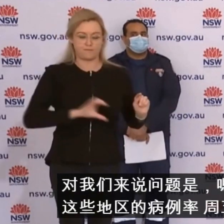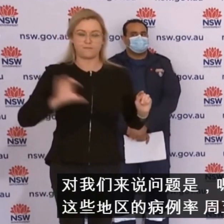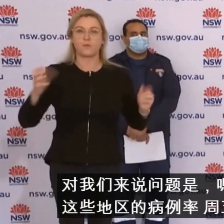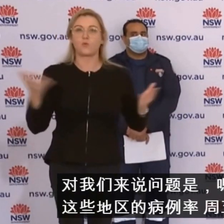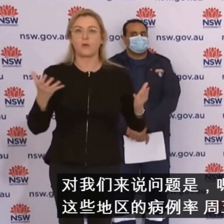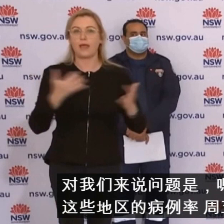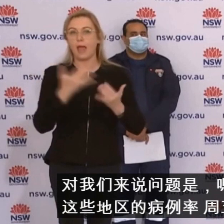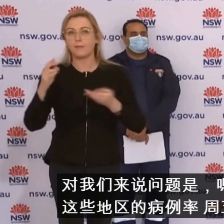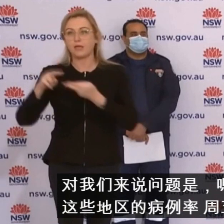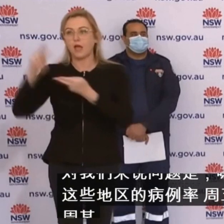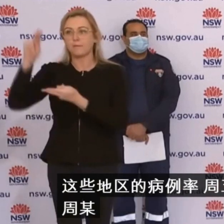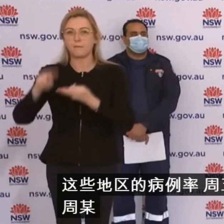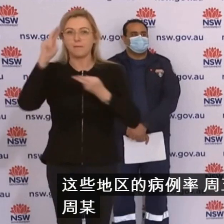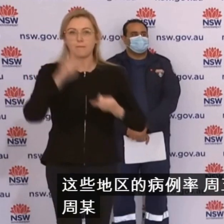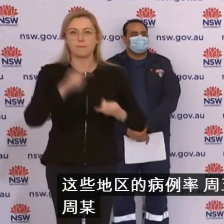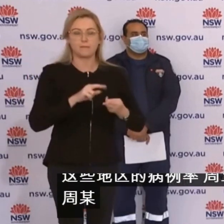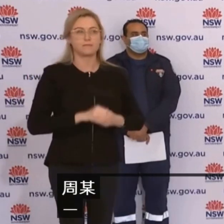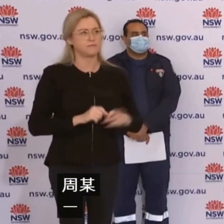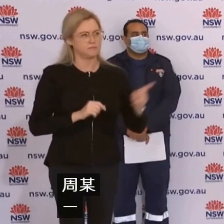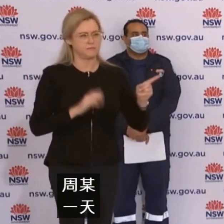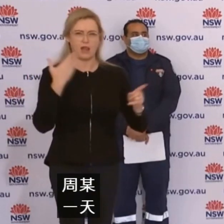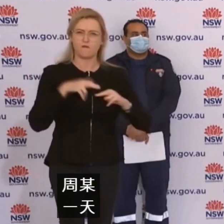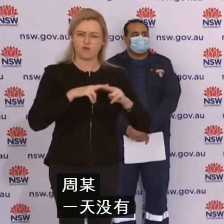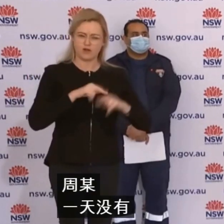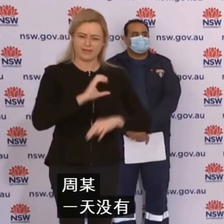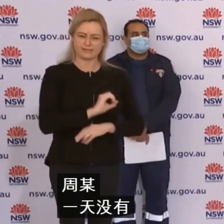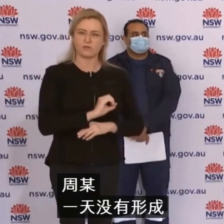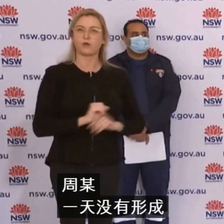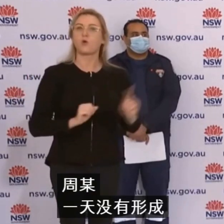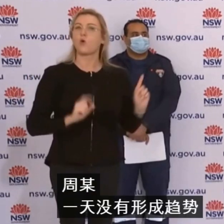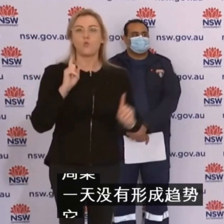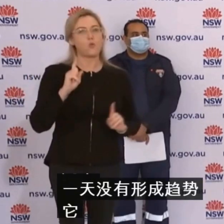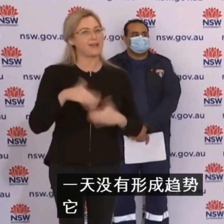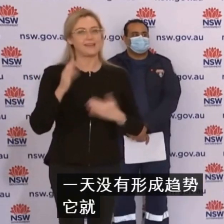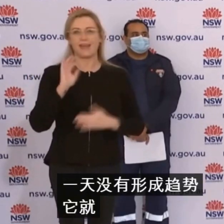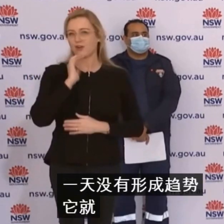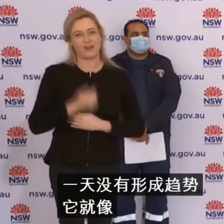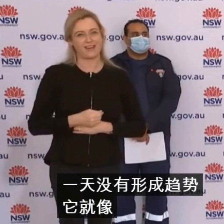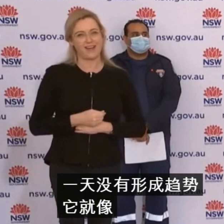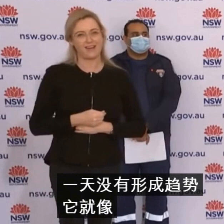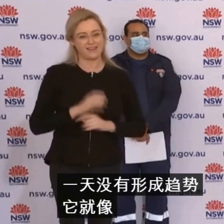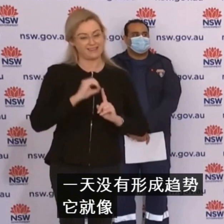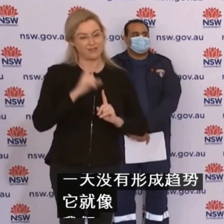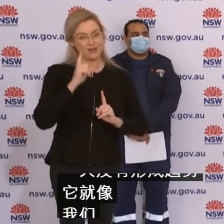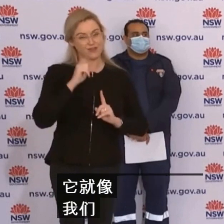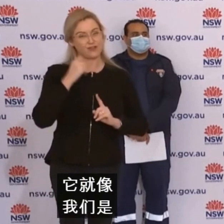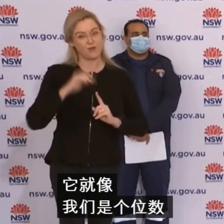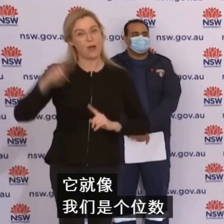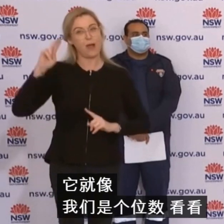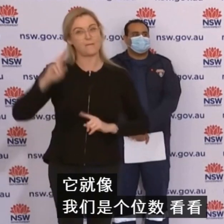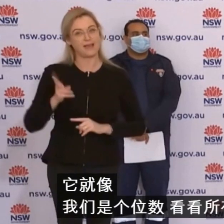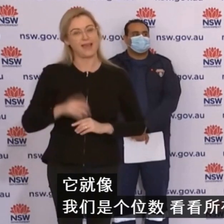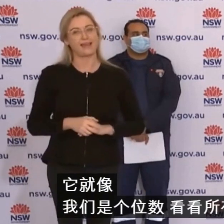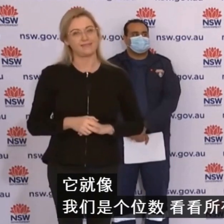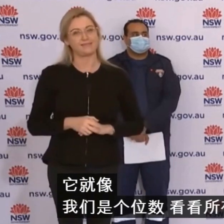those areas. It was 0 on Friday. One day does not make a trend. But even last week it was like single digit every day. We are looking